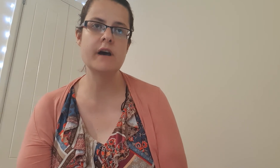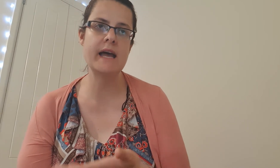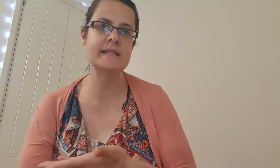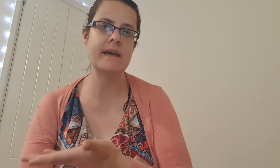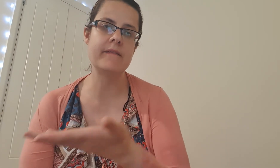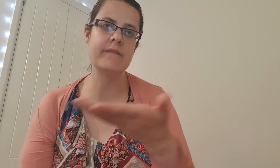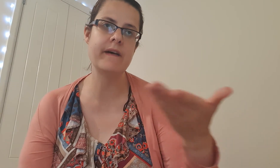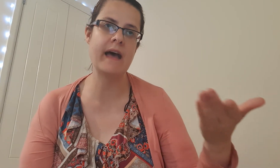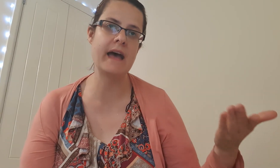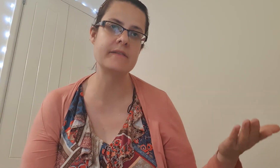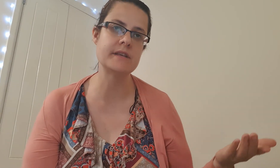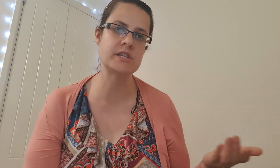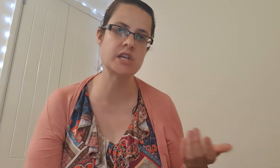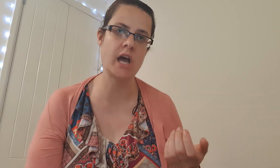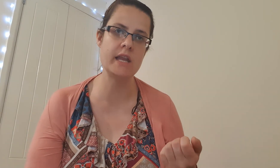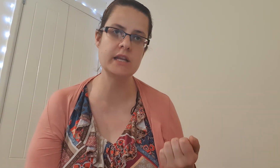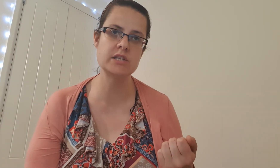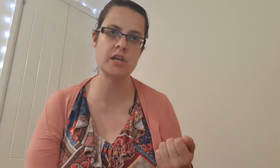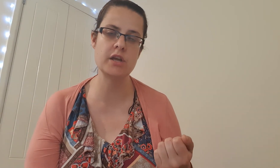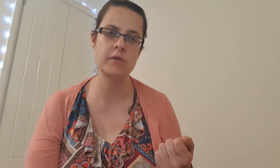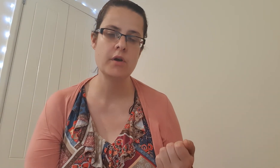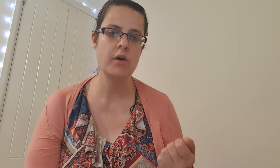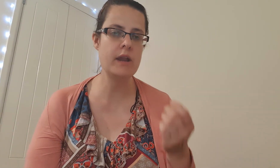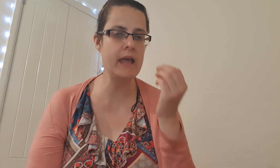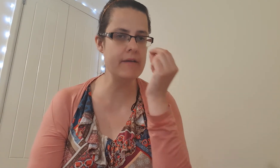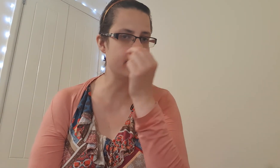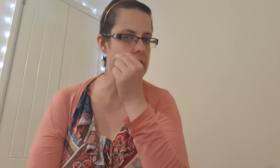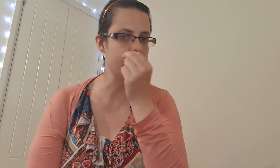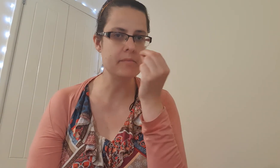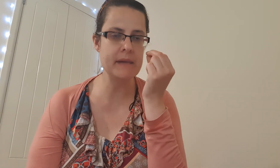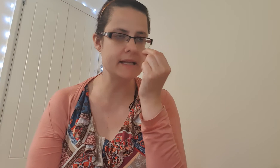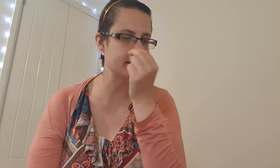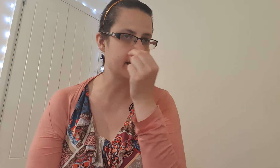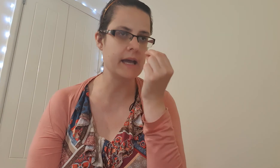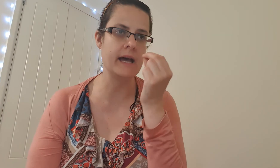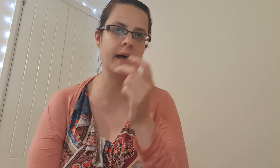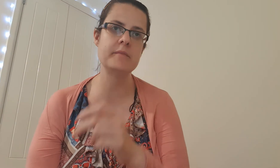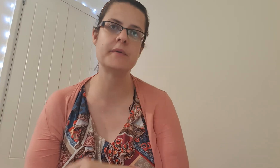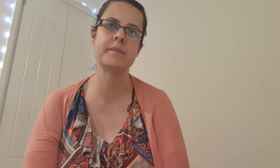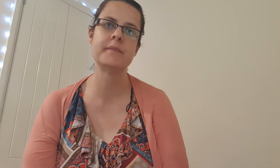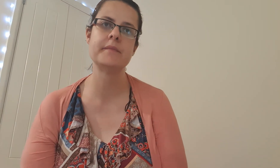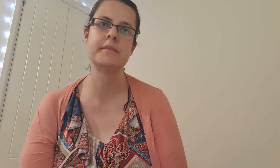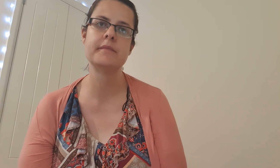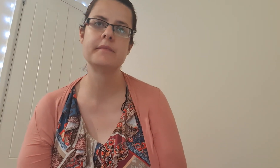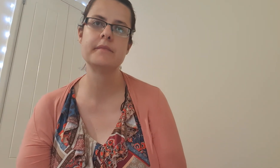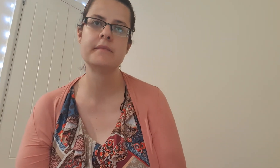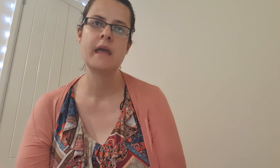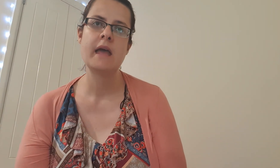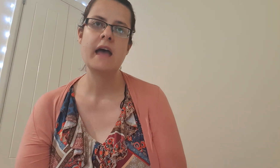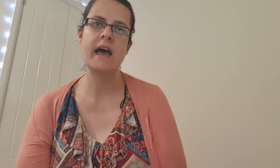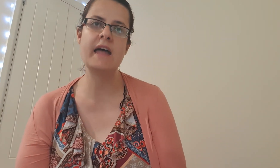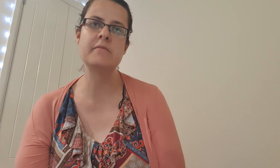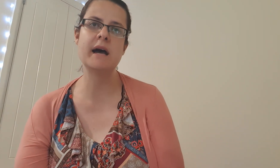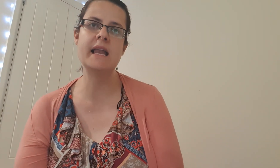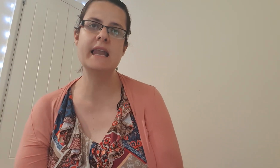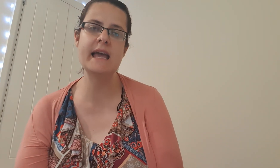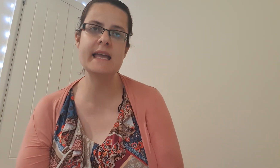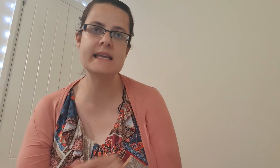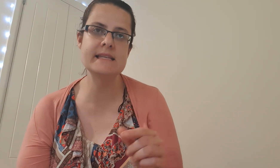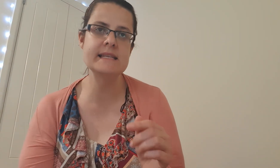rise and found the shining dew on every buttercup. And my lazy